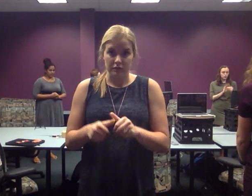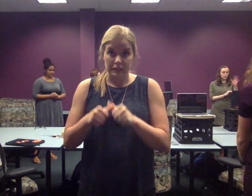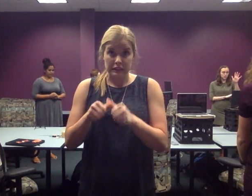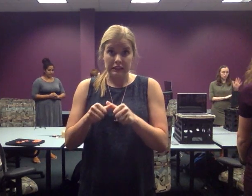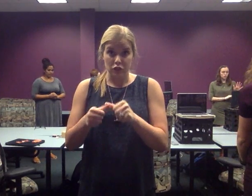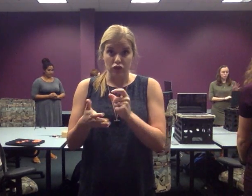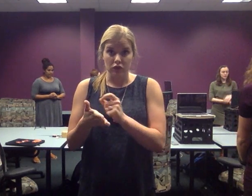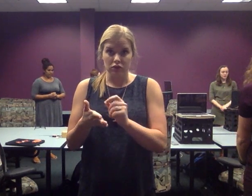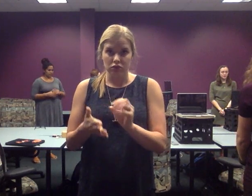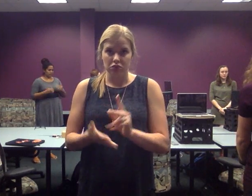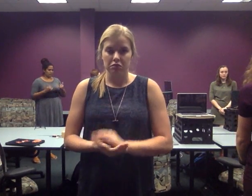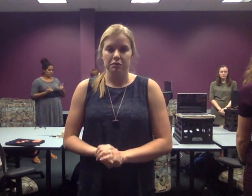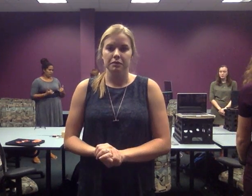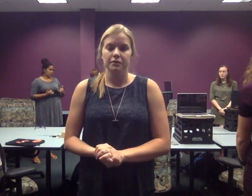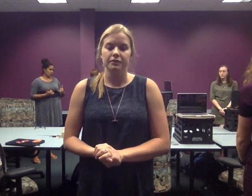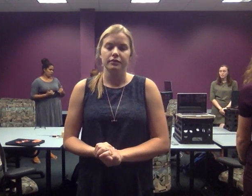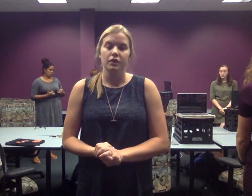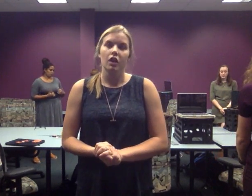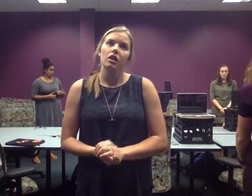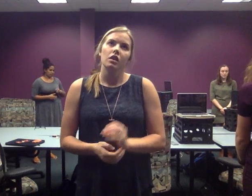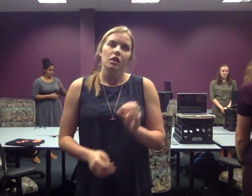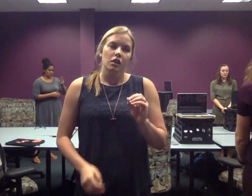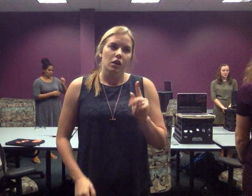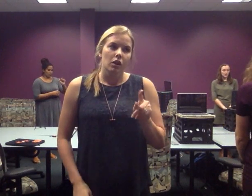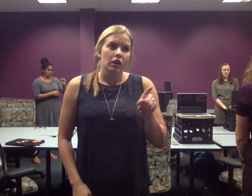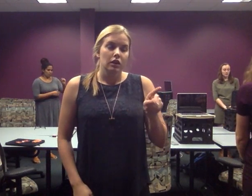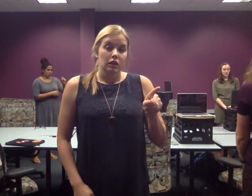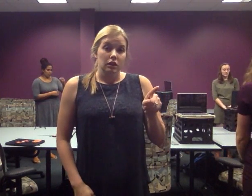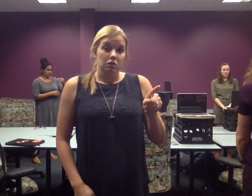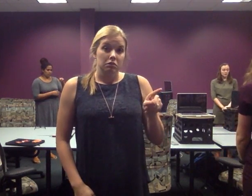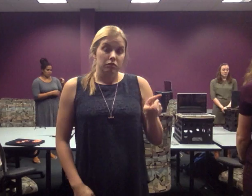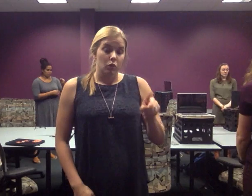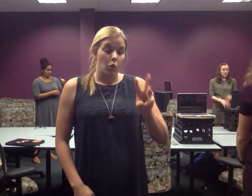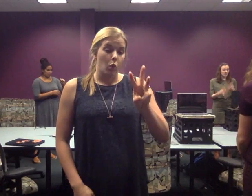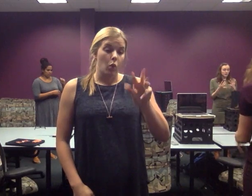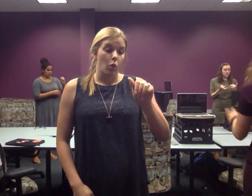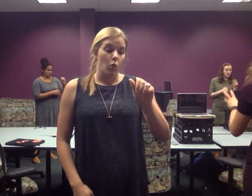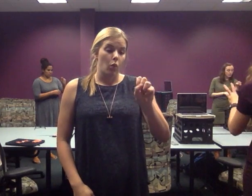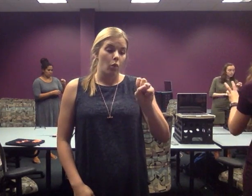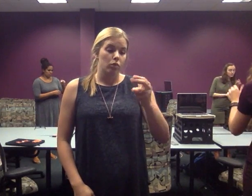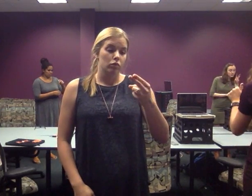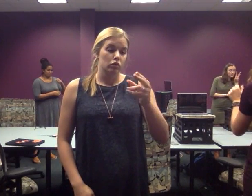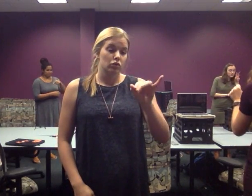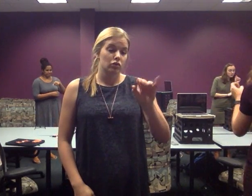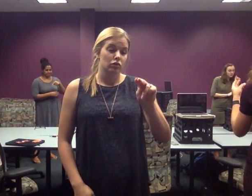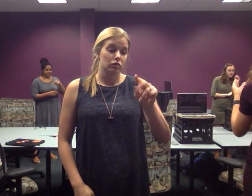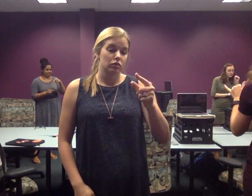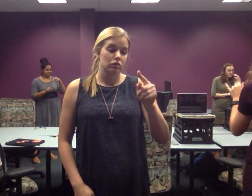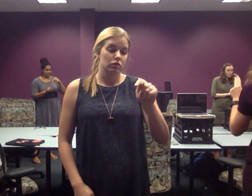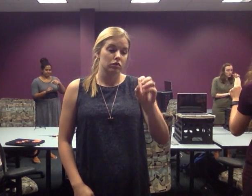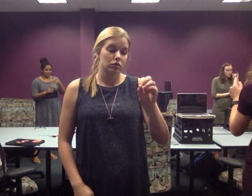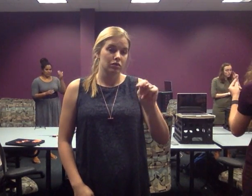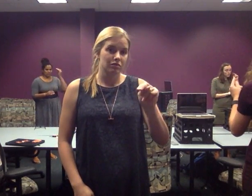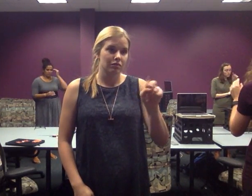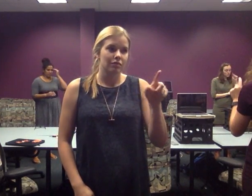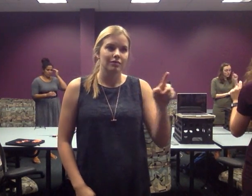Now, even though Washington knew he only had 2/5 of the people behind him, he goes back to